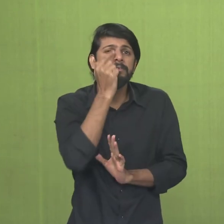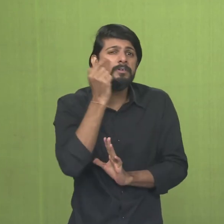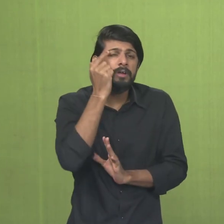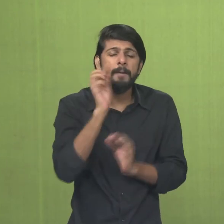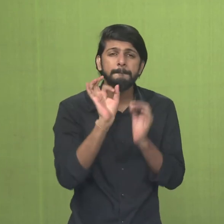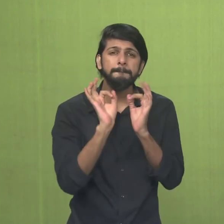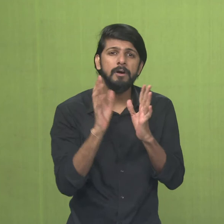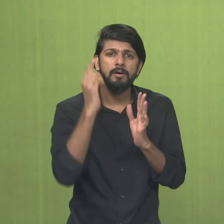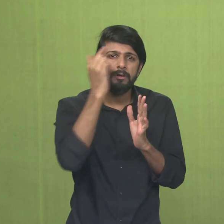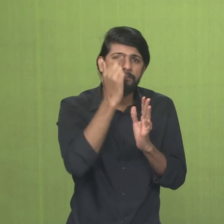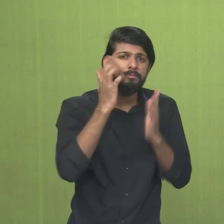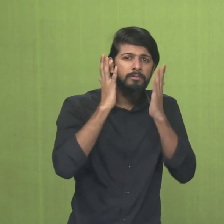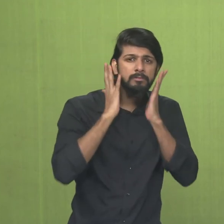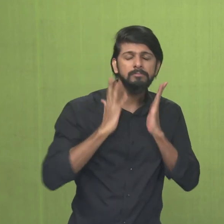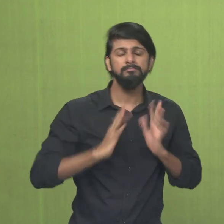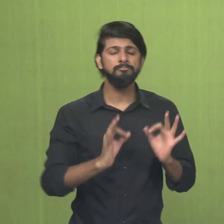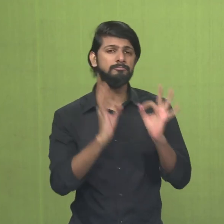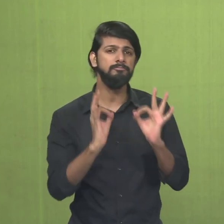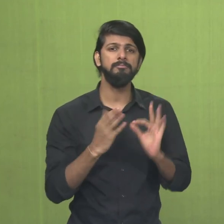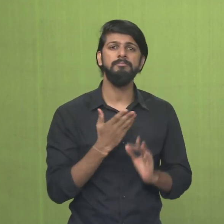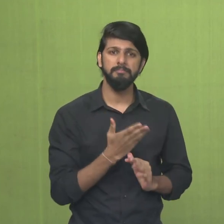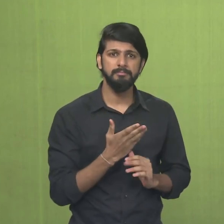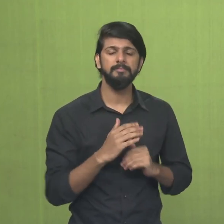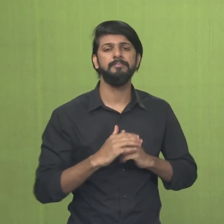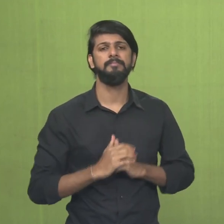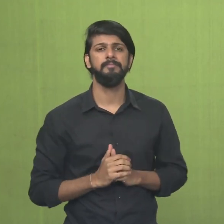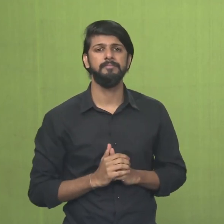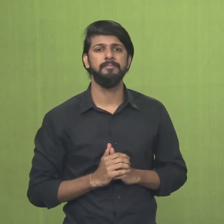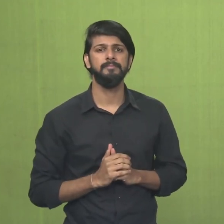Very accurate detailing of the eyes, of the neck area.